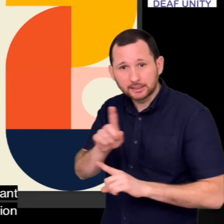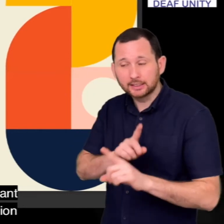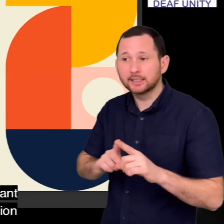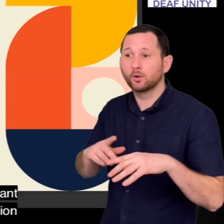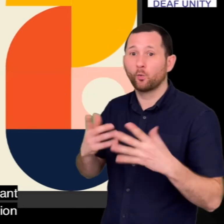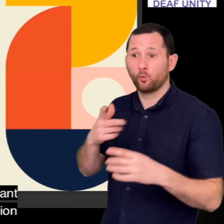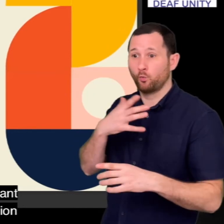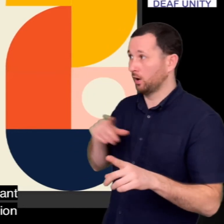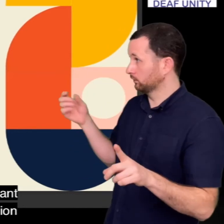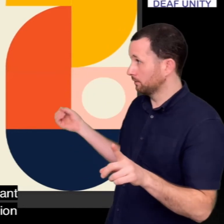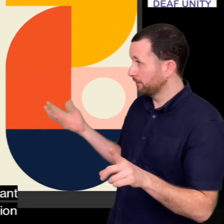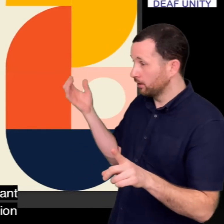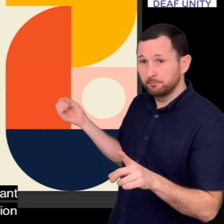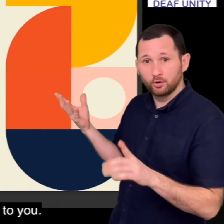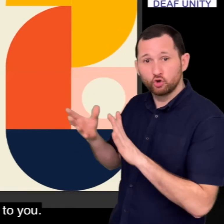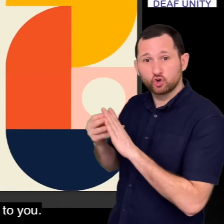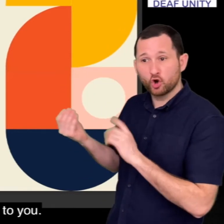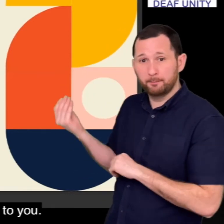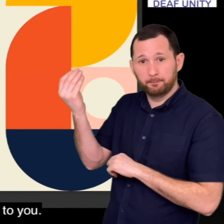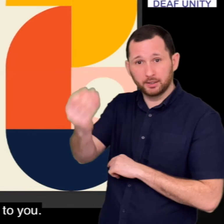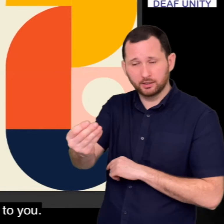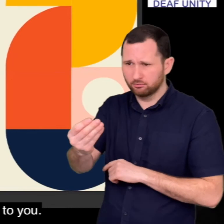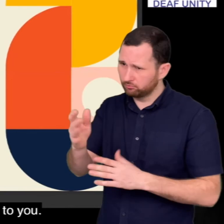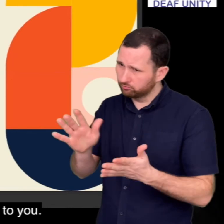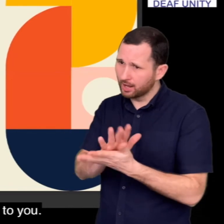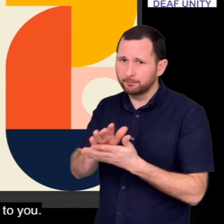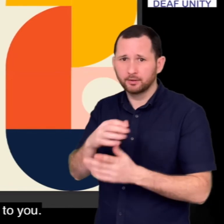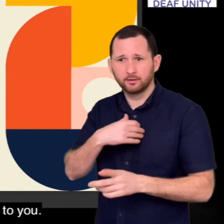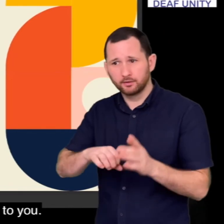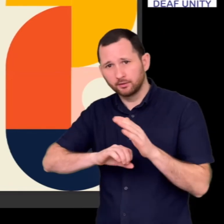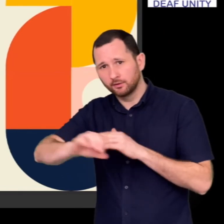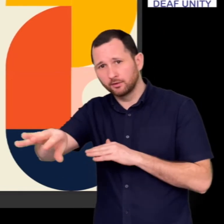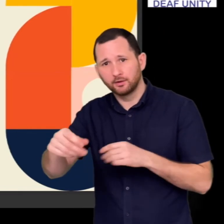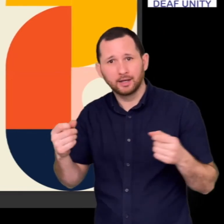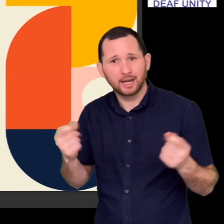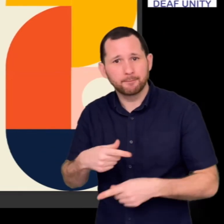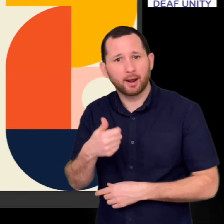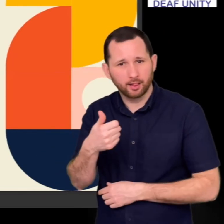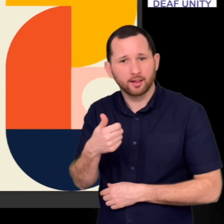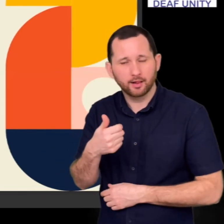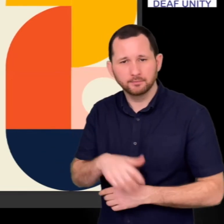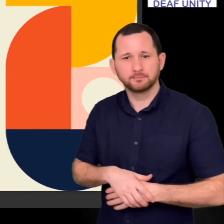if you want a copy of the presentation, we'll happily send that over to you.